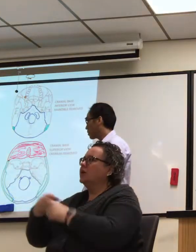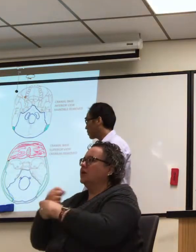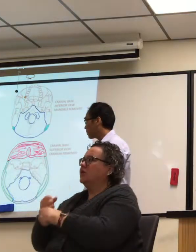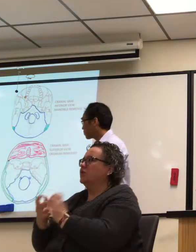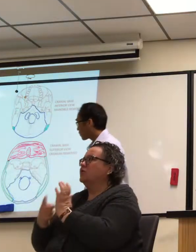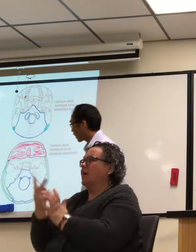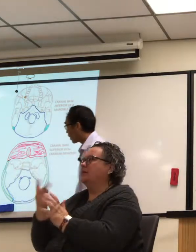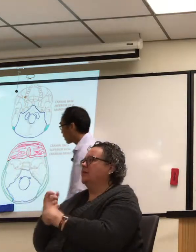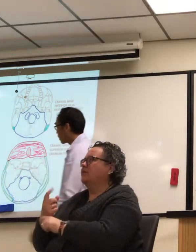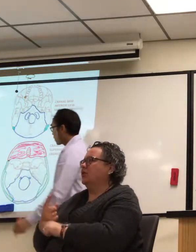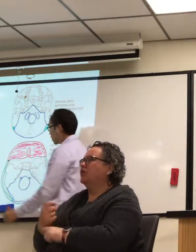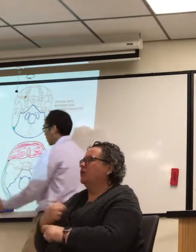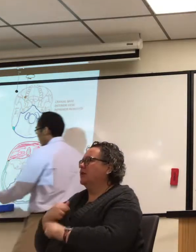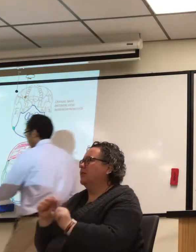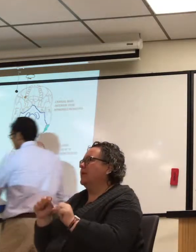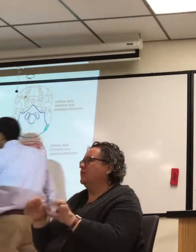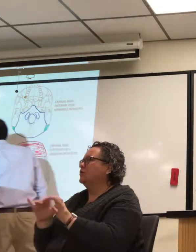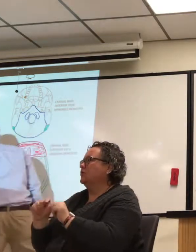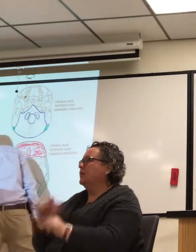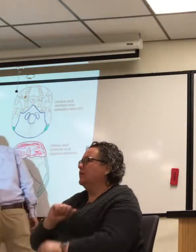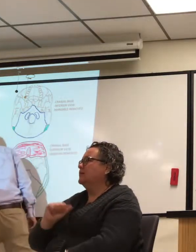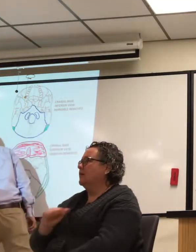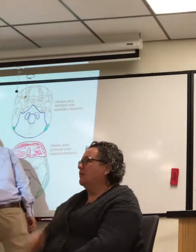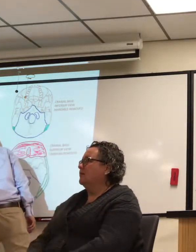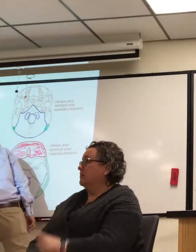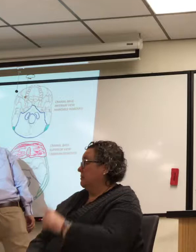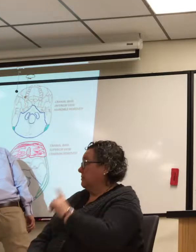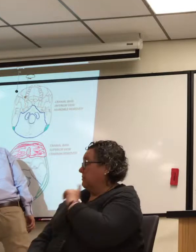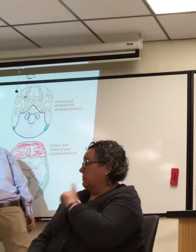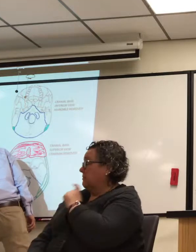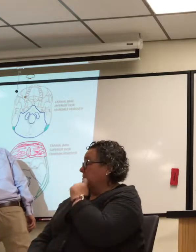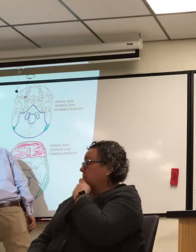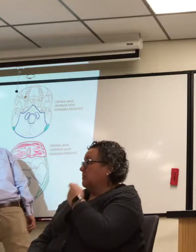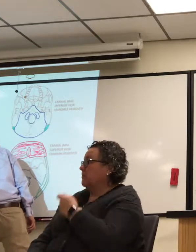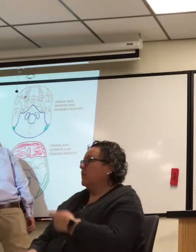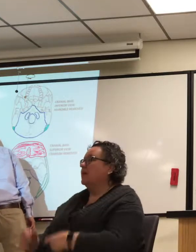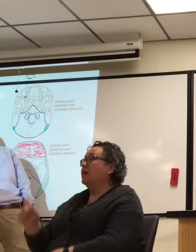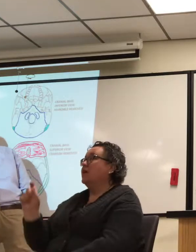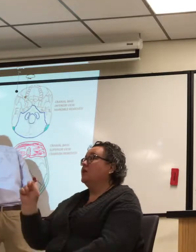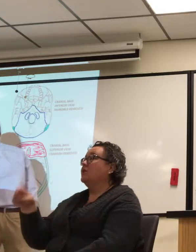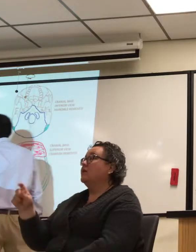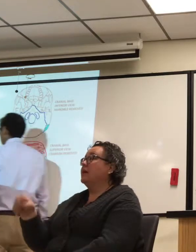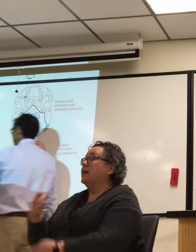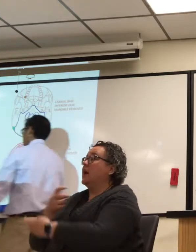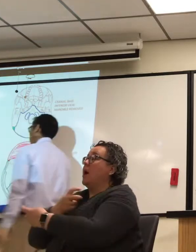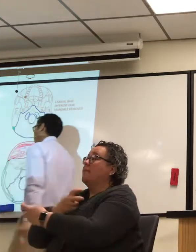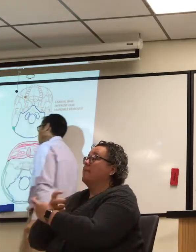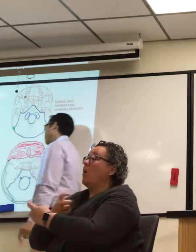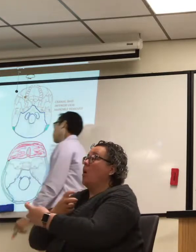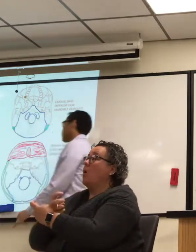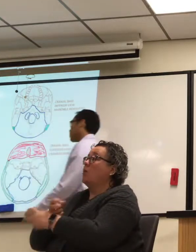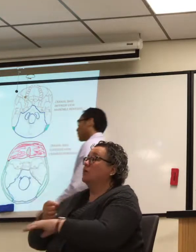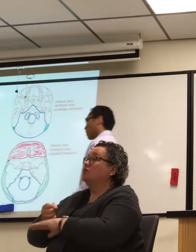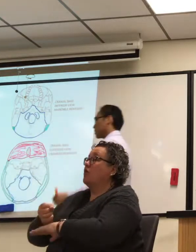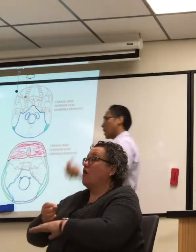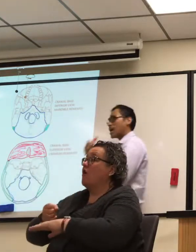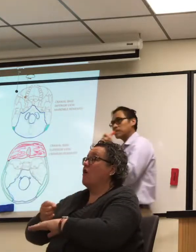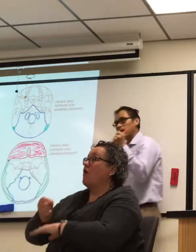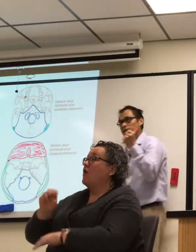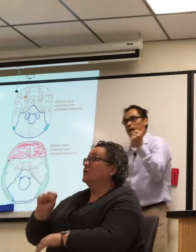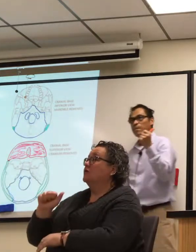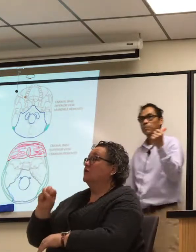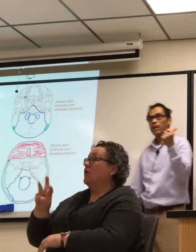do it. Yeah. Oh, cool. What you need is a bone saw. Bone saws are cool. It's